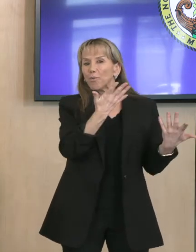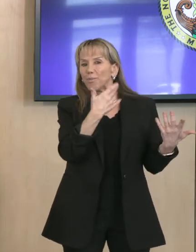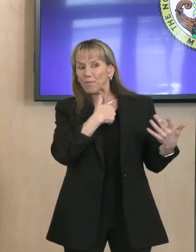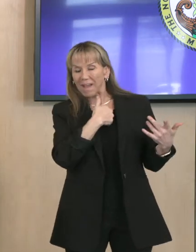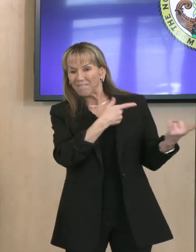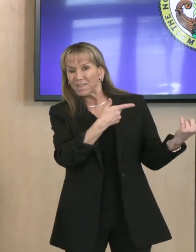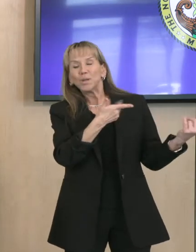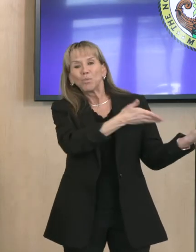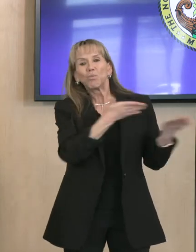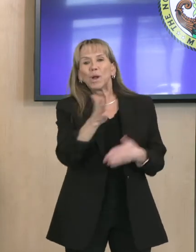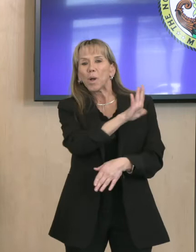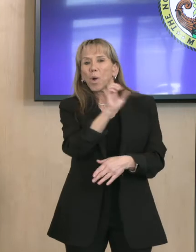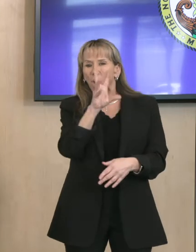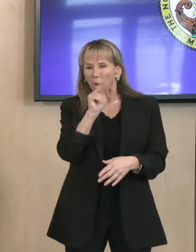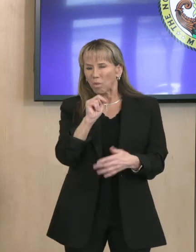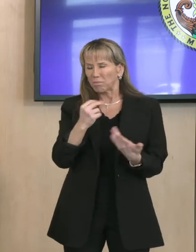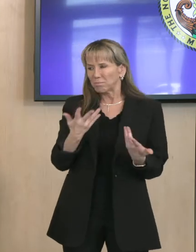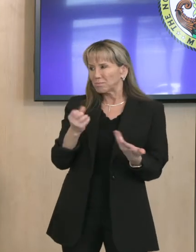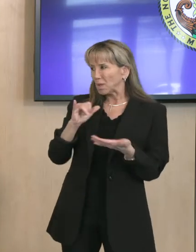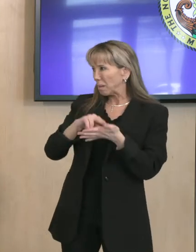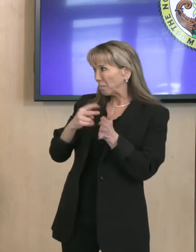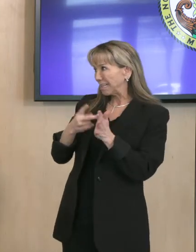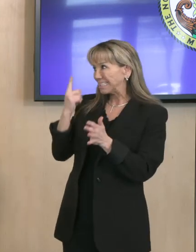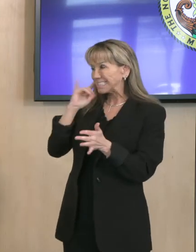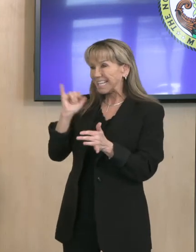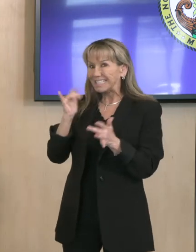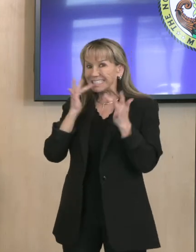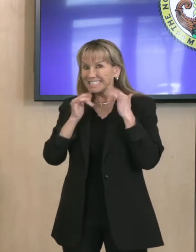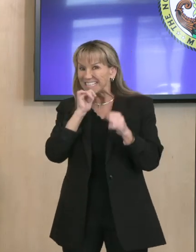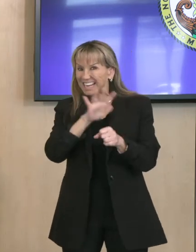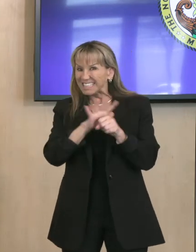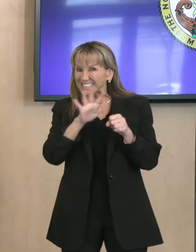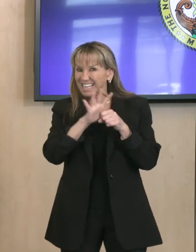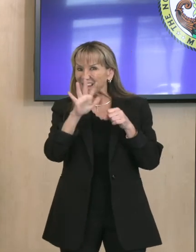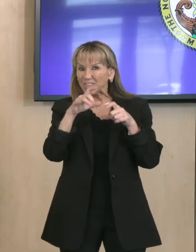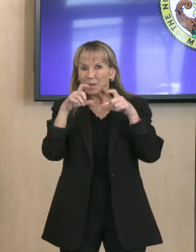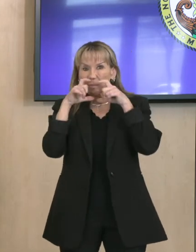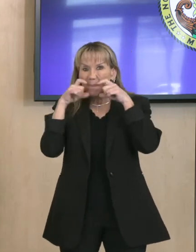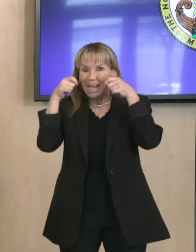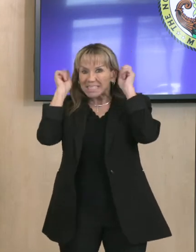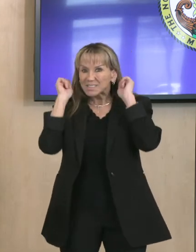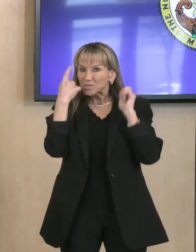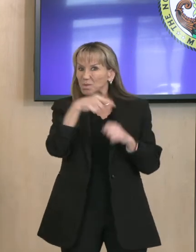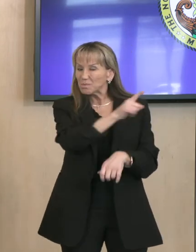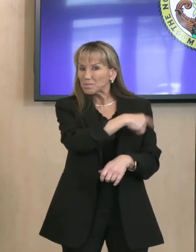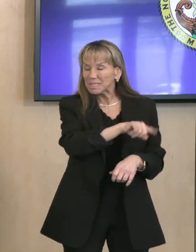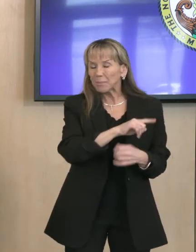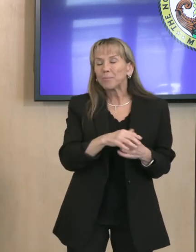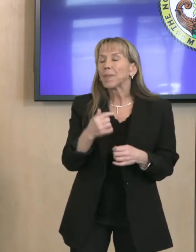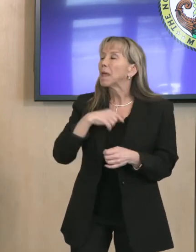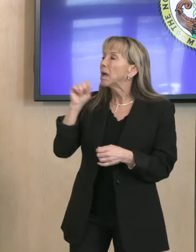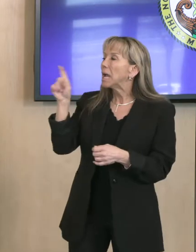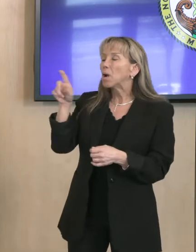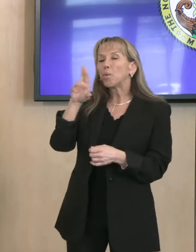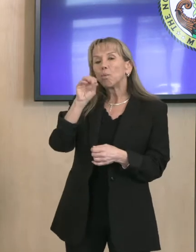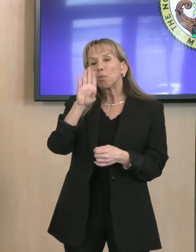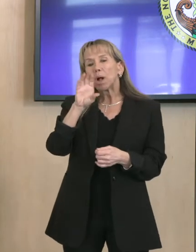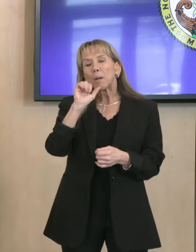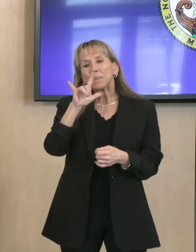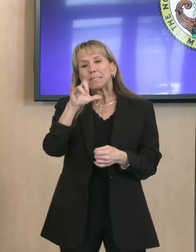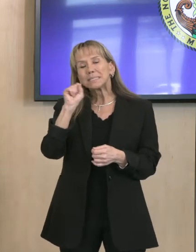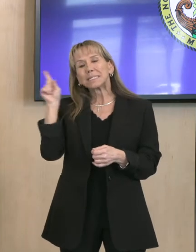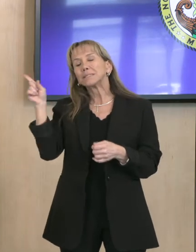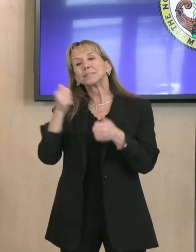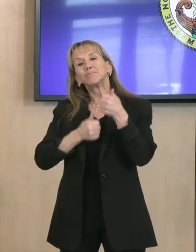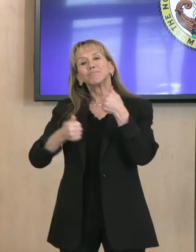are enough masks for healthcare workers in our community? I'm going to ask Rob Sills, the director of our Medical Operations Center, to answer